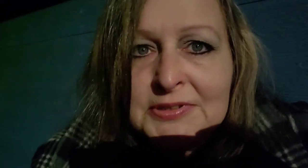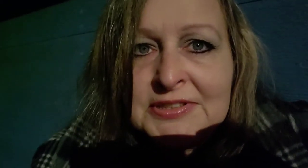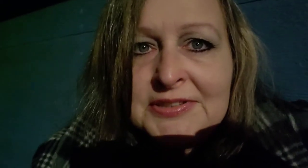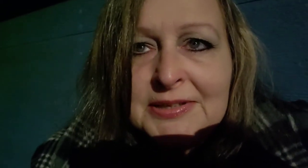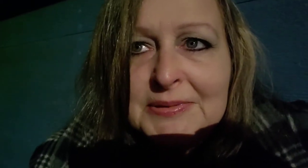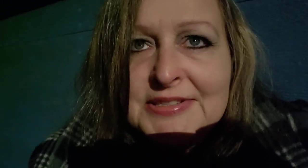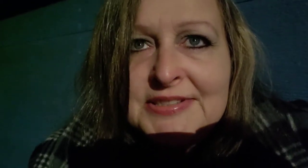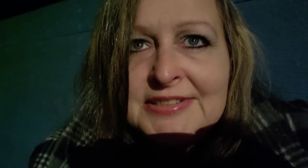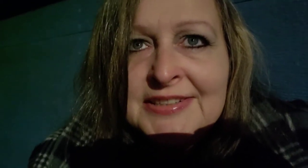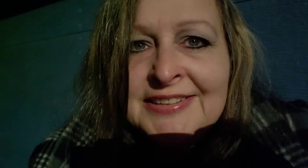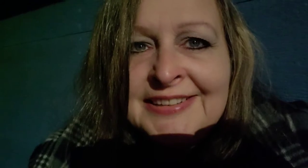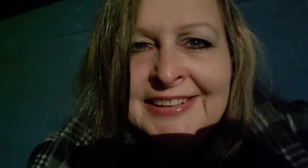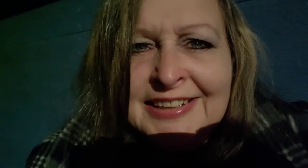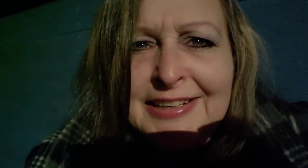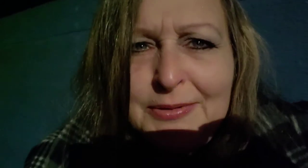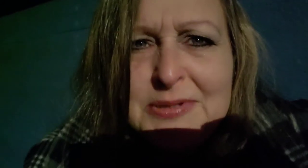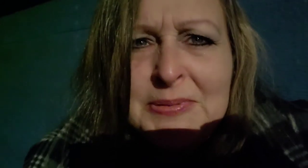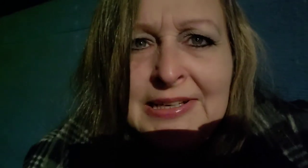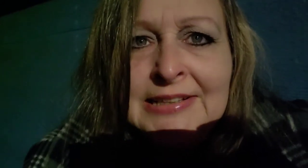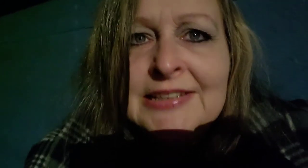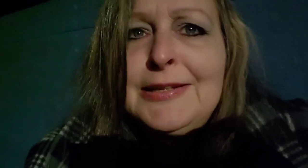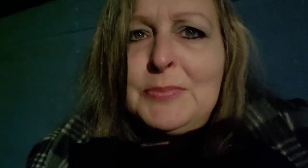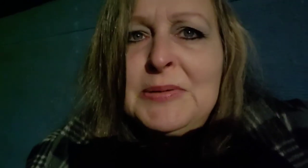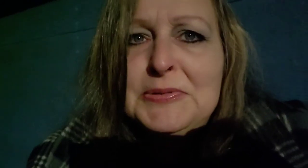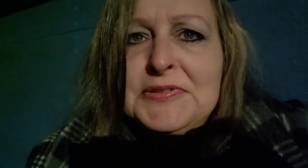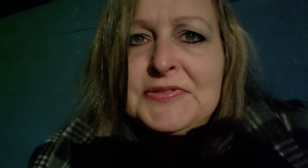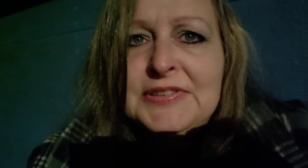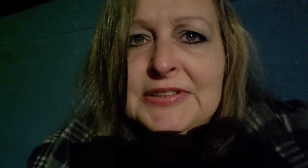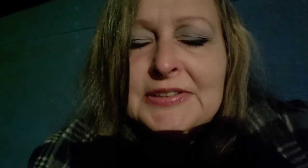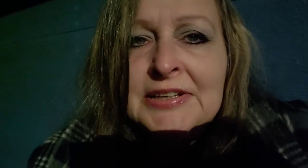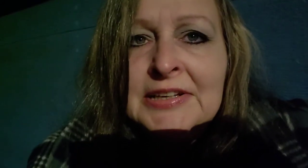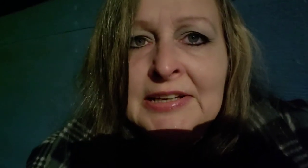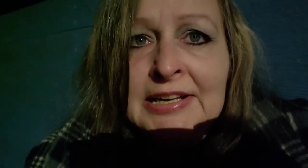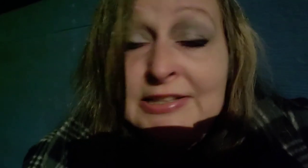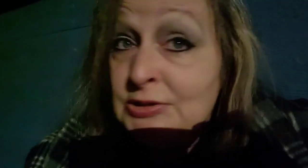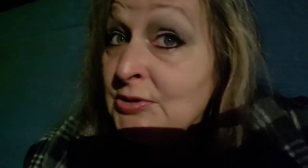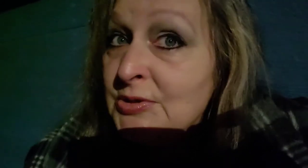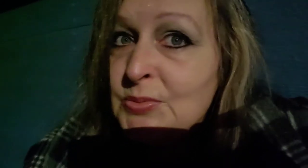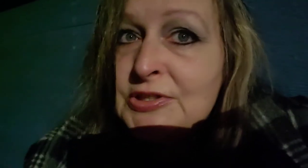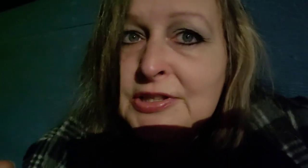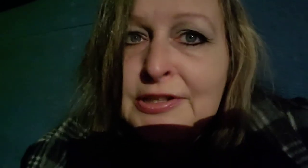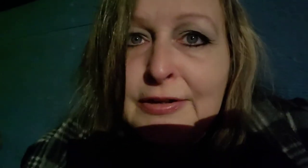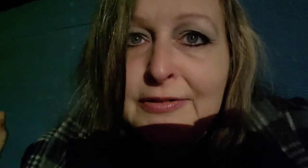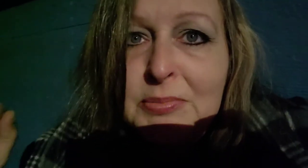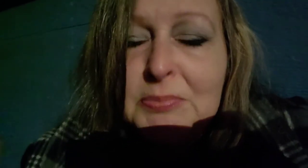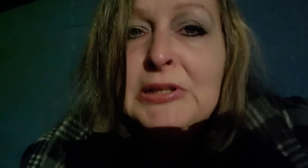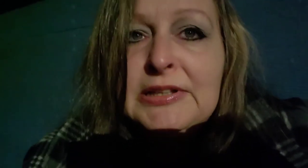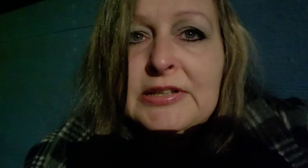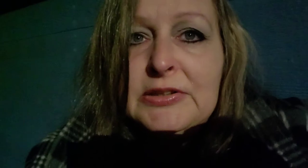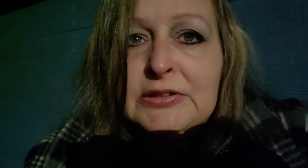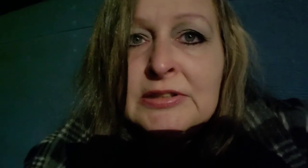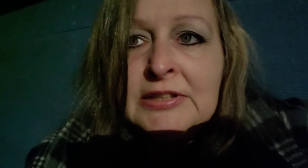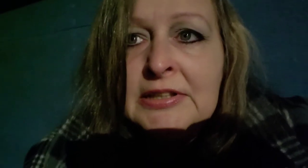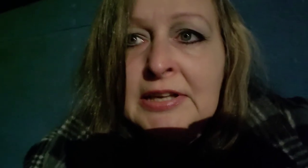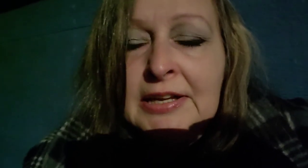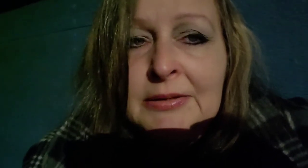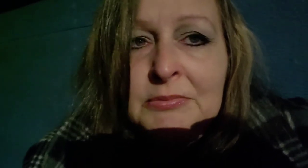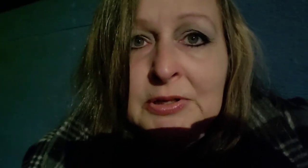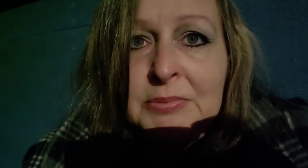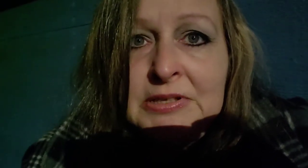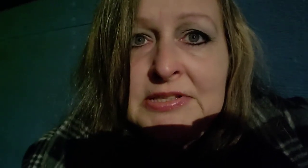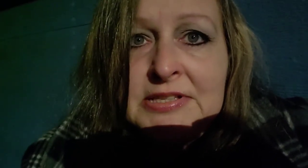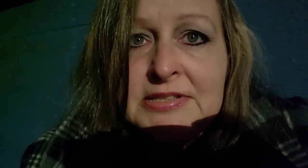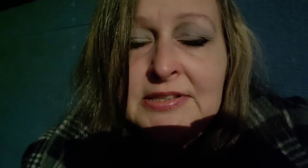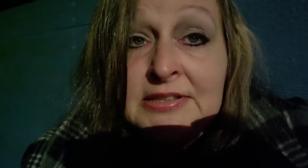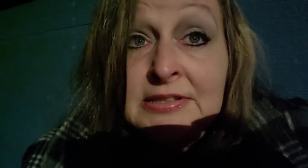So Pritzker, he was playing into the people's fear, switching it over to be political. And,